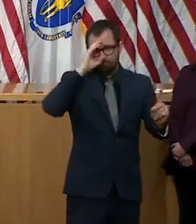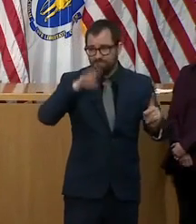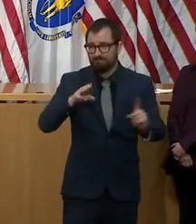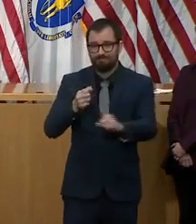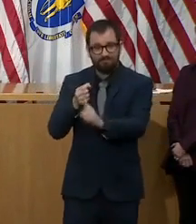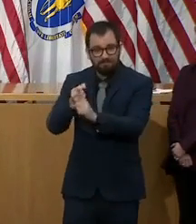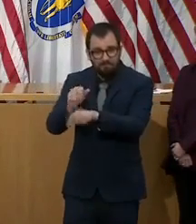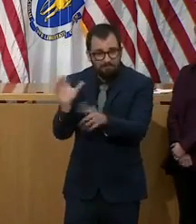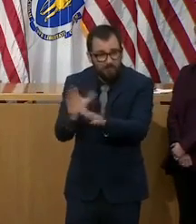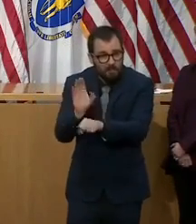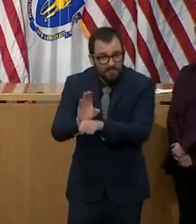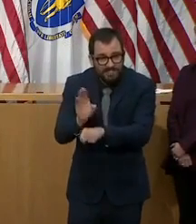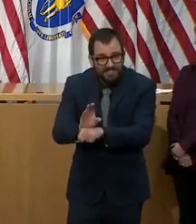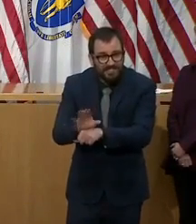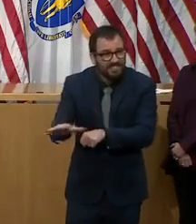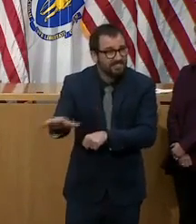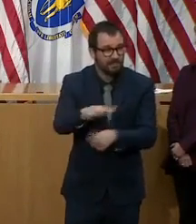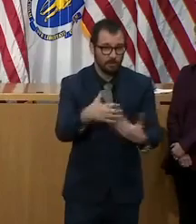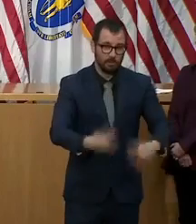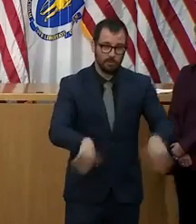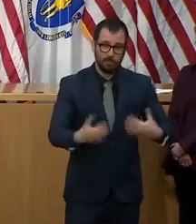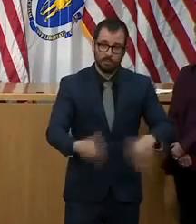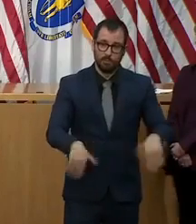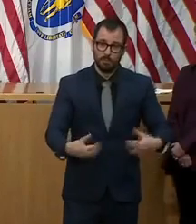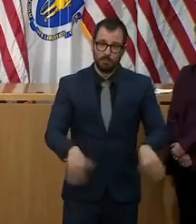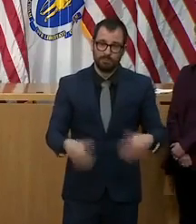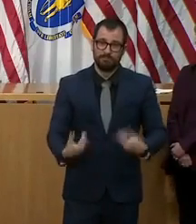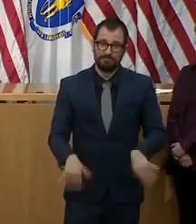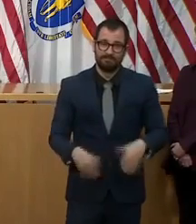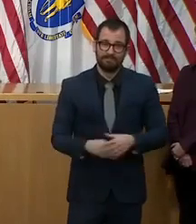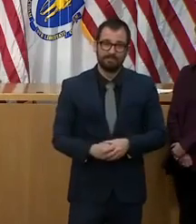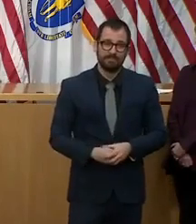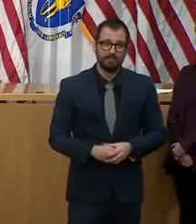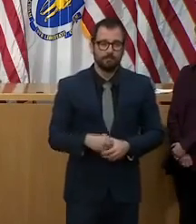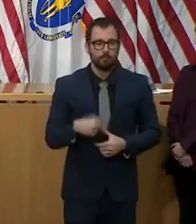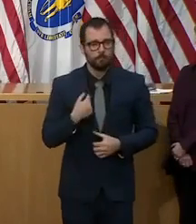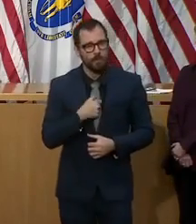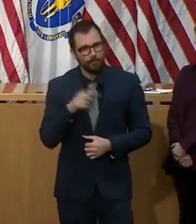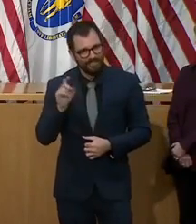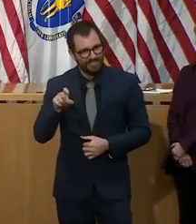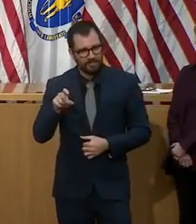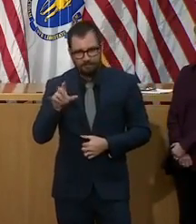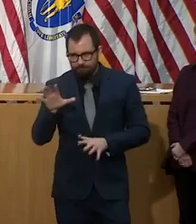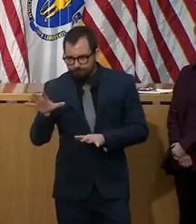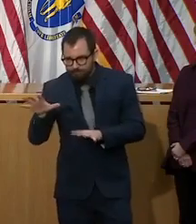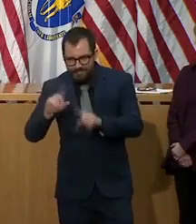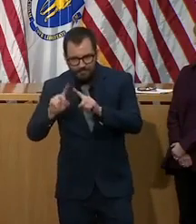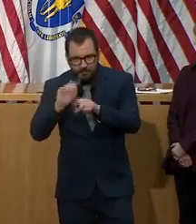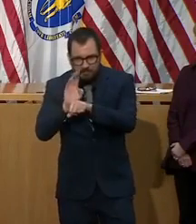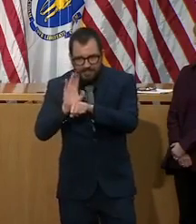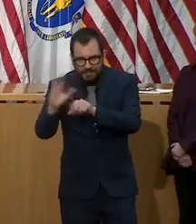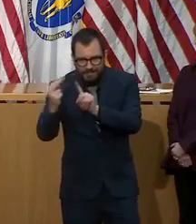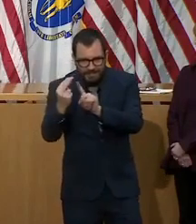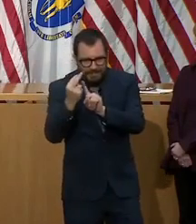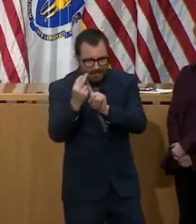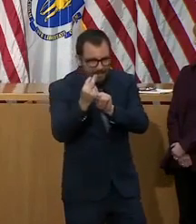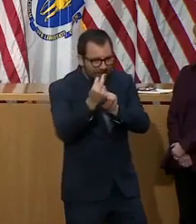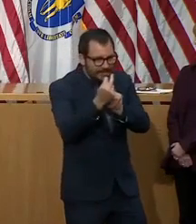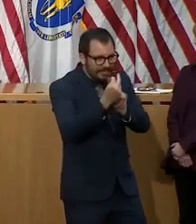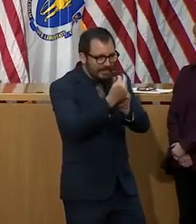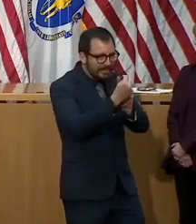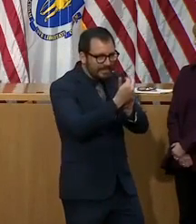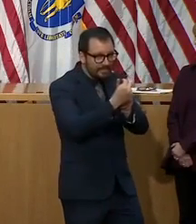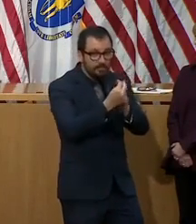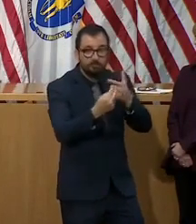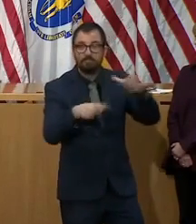it's incumbent on us to listen to all those voices, from the biggest companies of Massachusetts to the